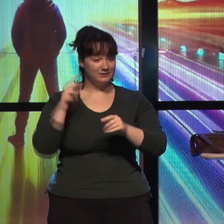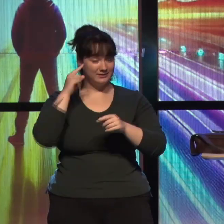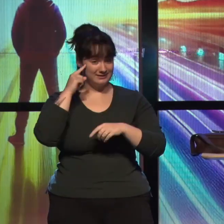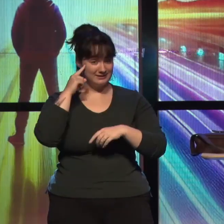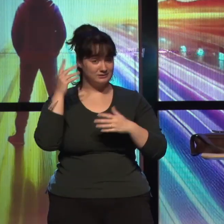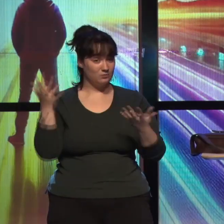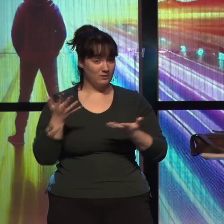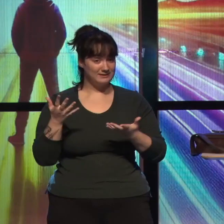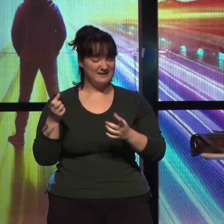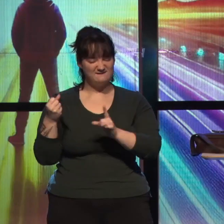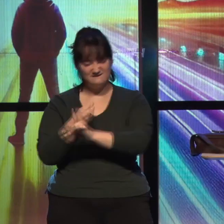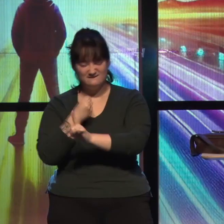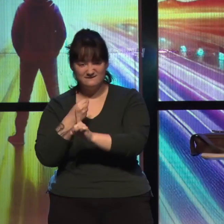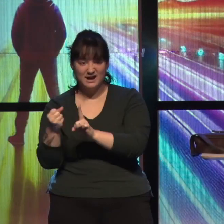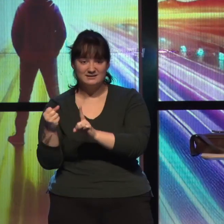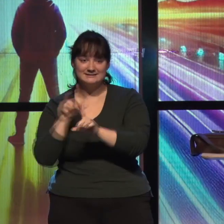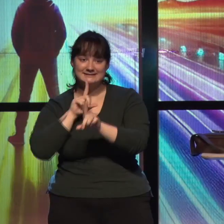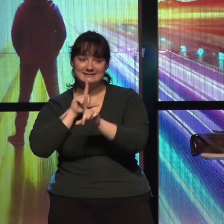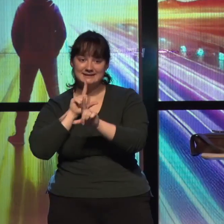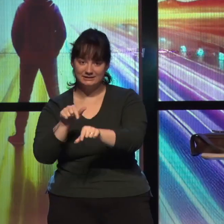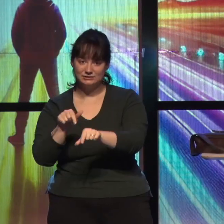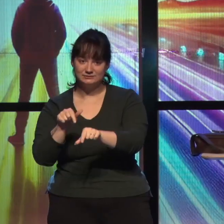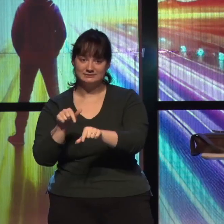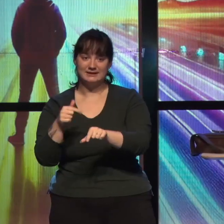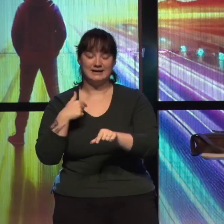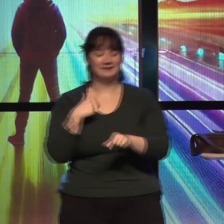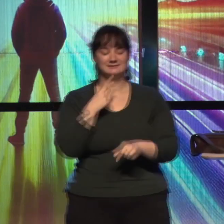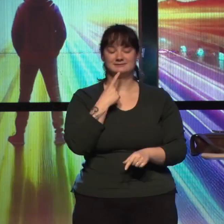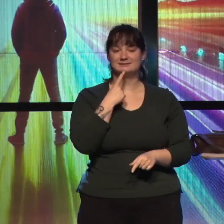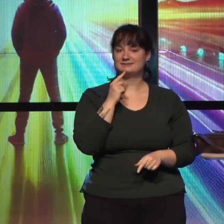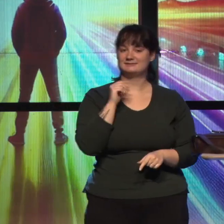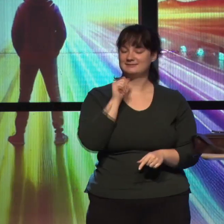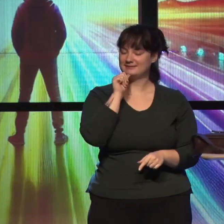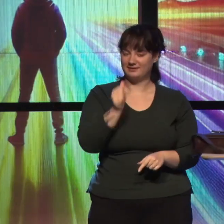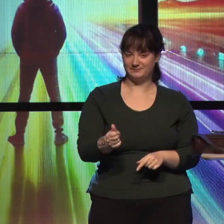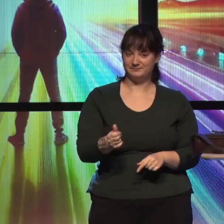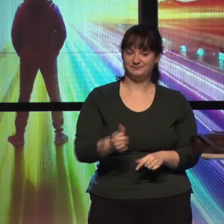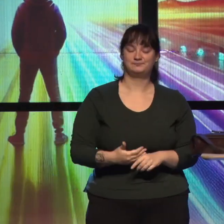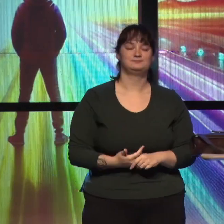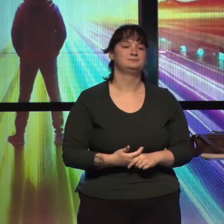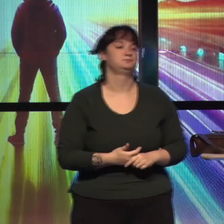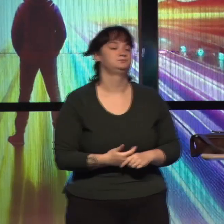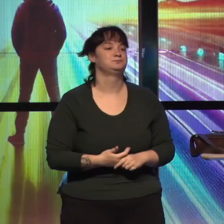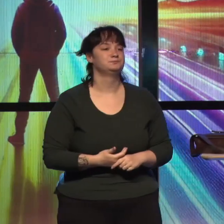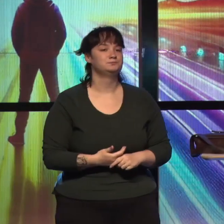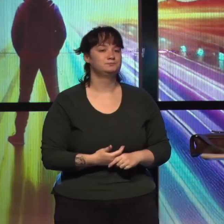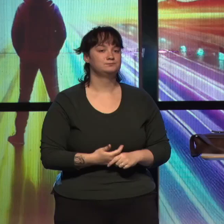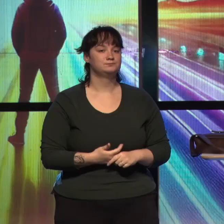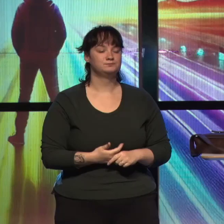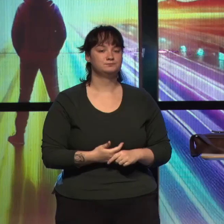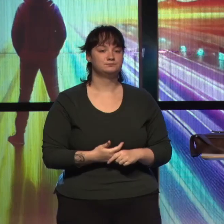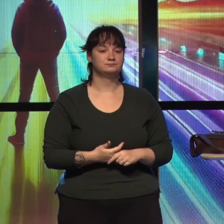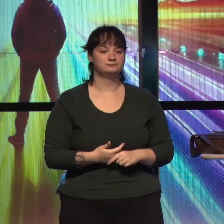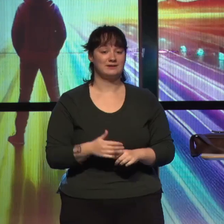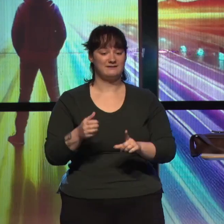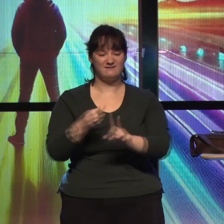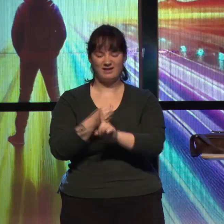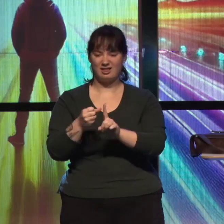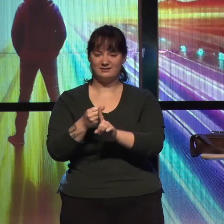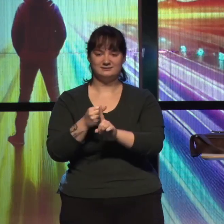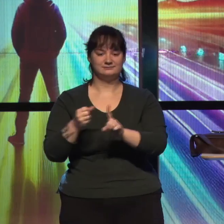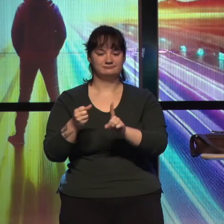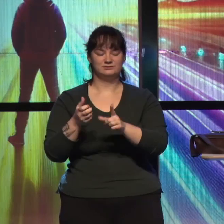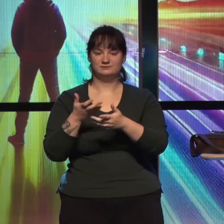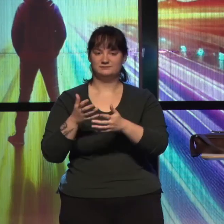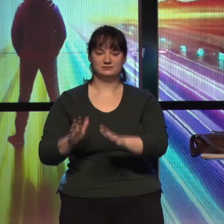the answer. And I would argue that it's not. And so he thought this, and then he said, in the violence, God was going to